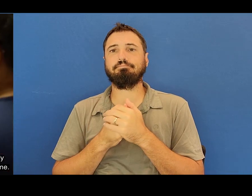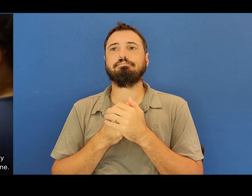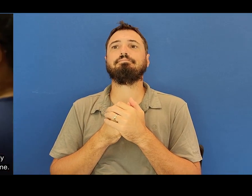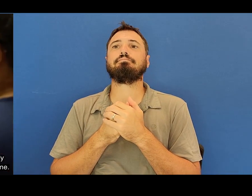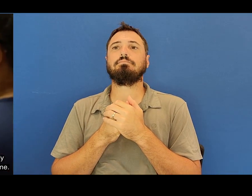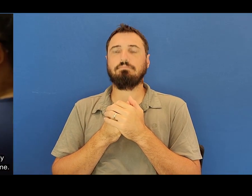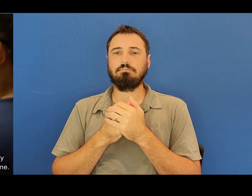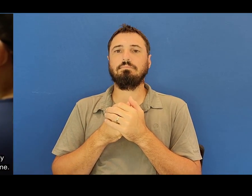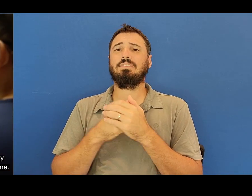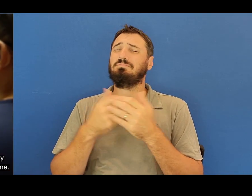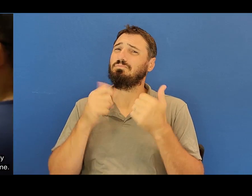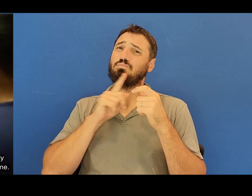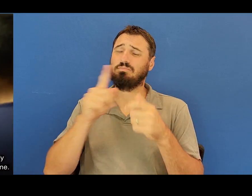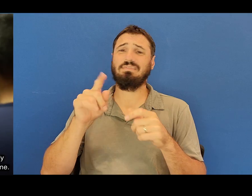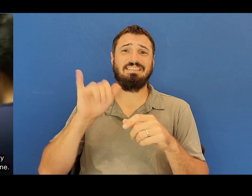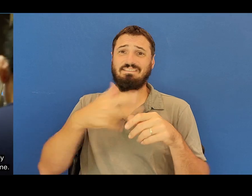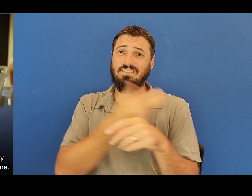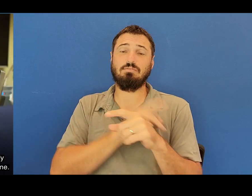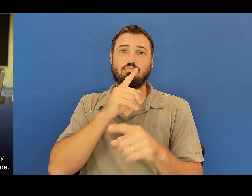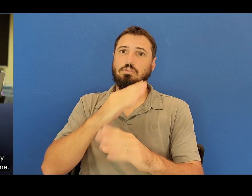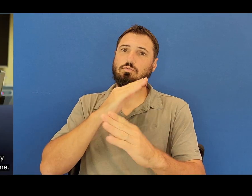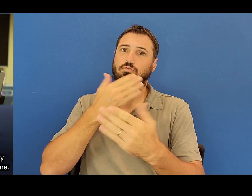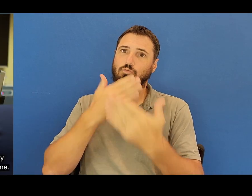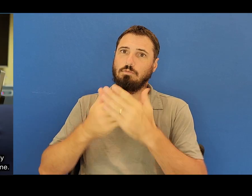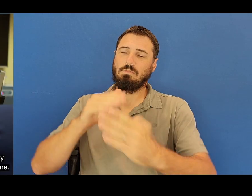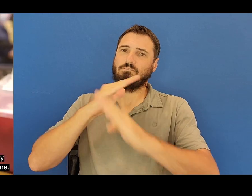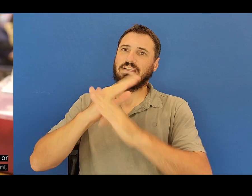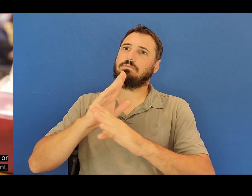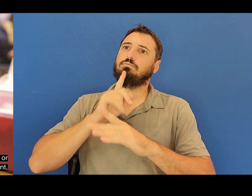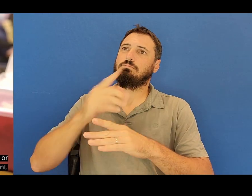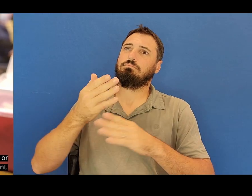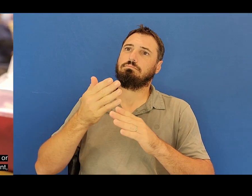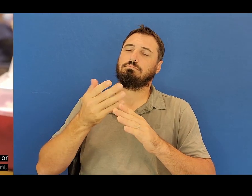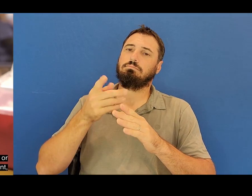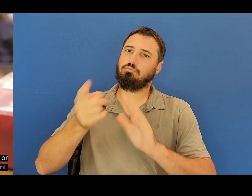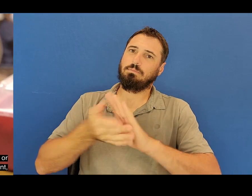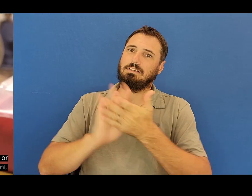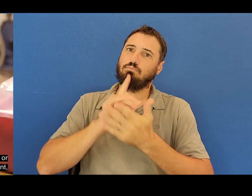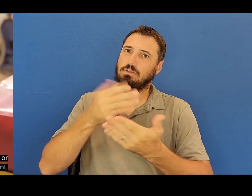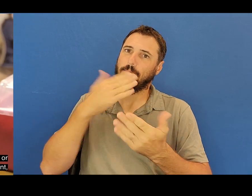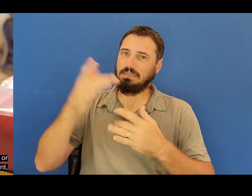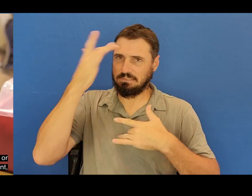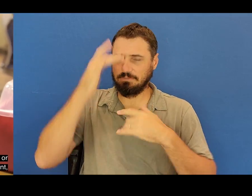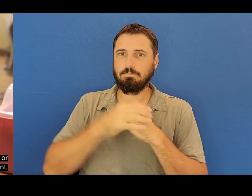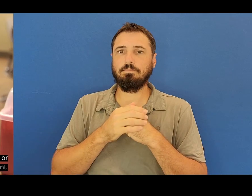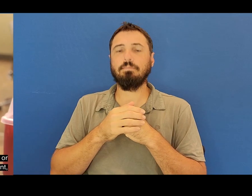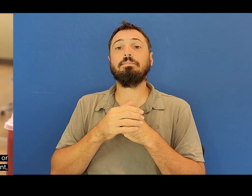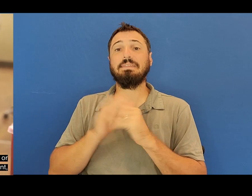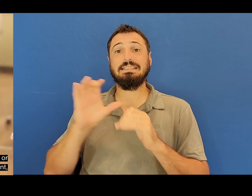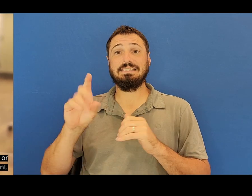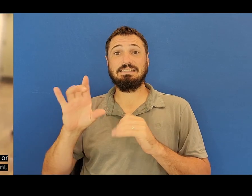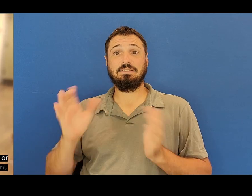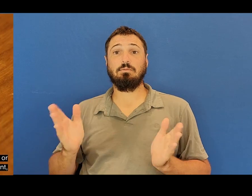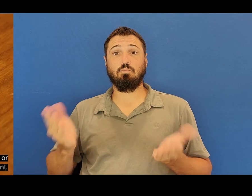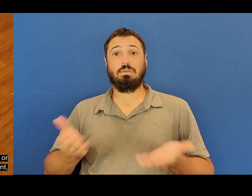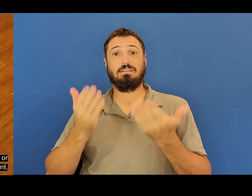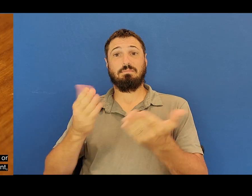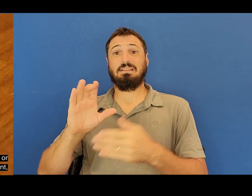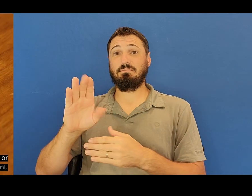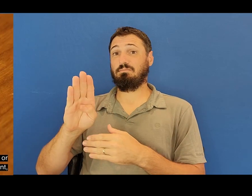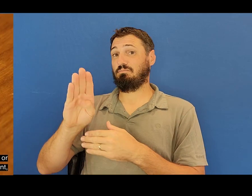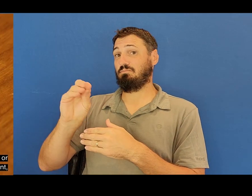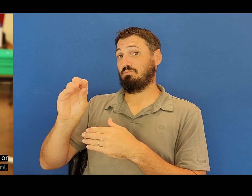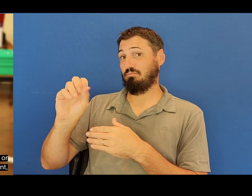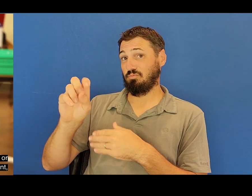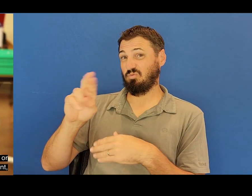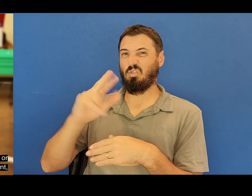illness. Everyone ages 5 and up is now eligible for a free vaccine. The CDC recommends booster doses for everyone 12 and older. You